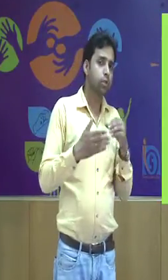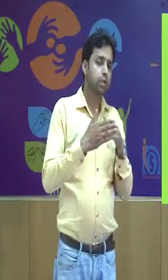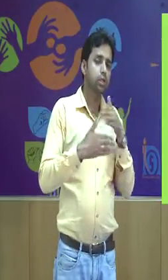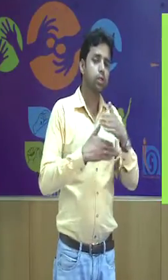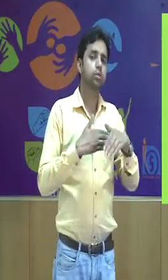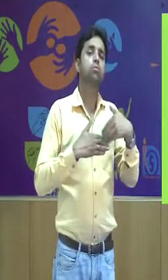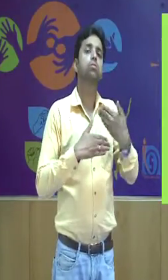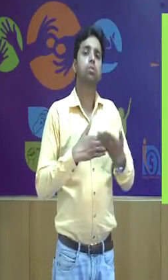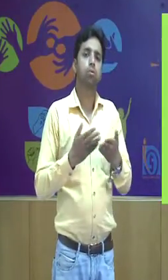deteriorated further.